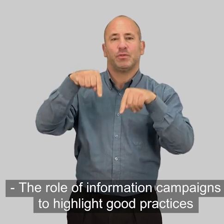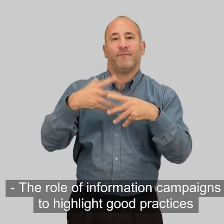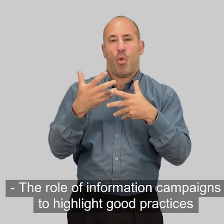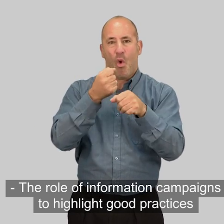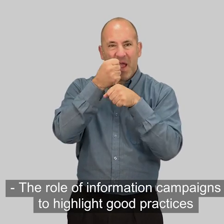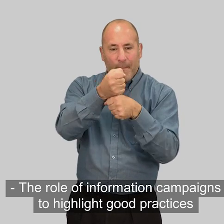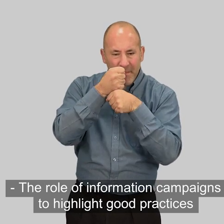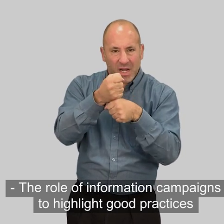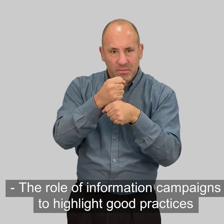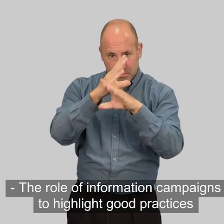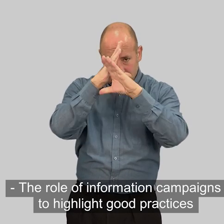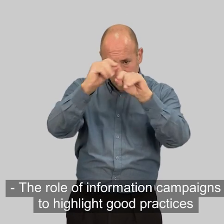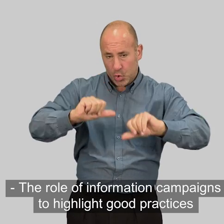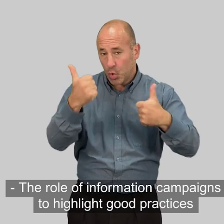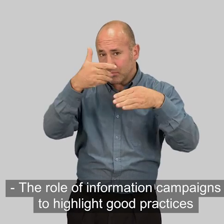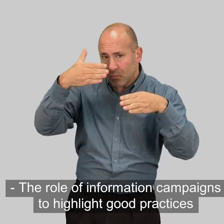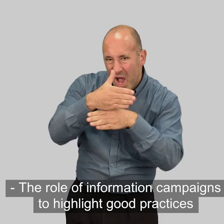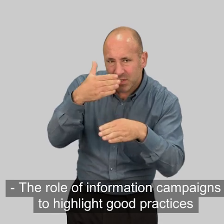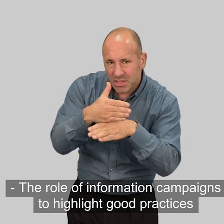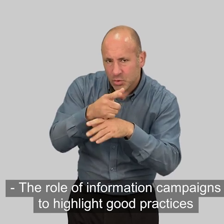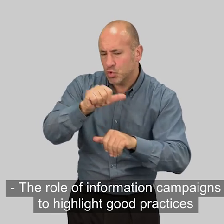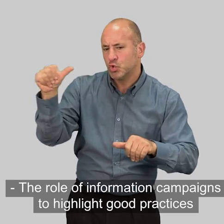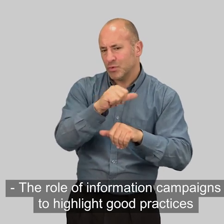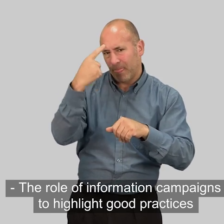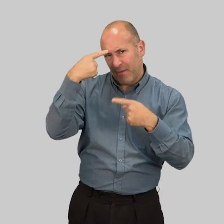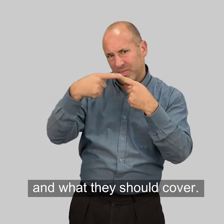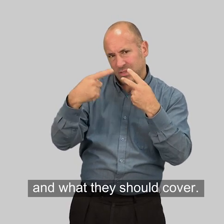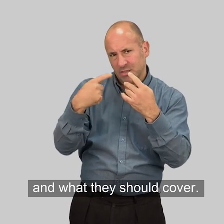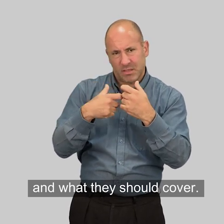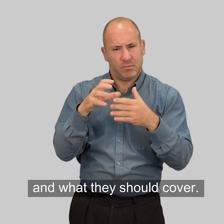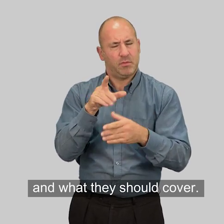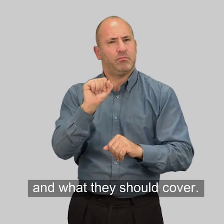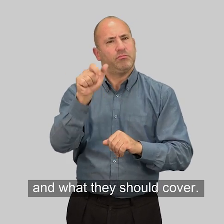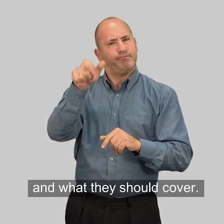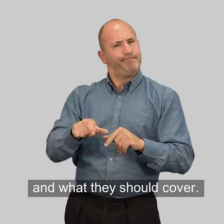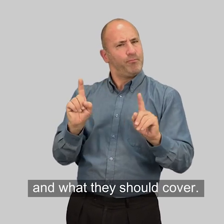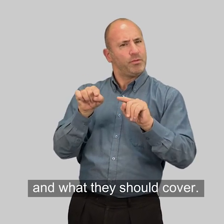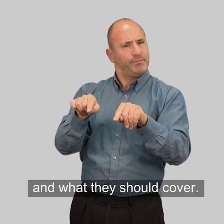the role of information campaigns to highlight good practices and what they should cover,